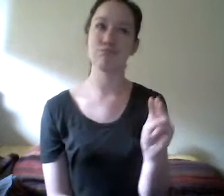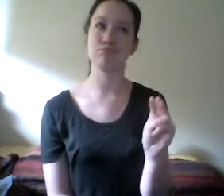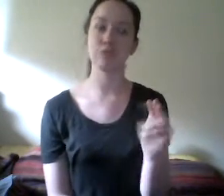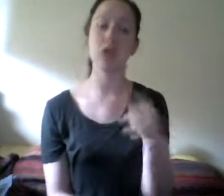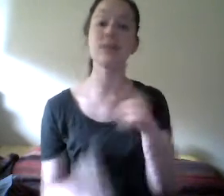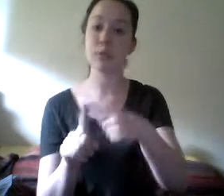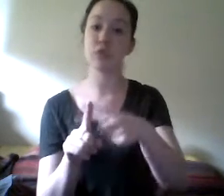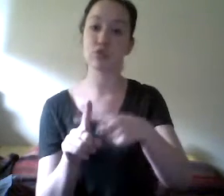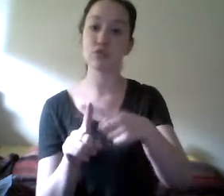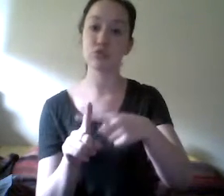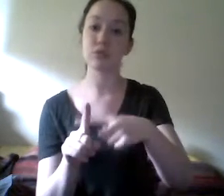Temperatures.